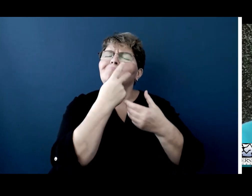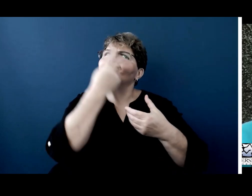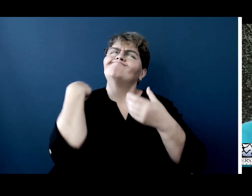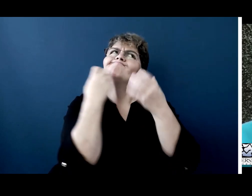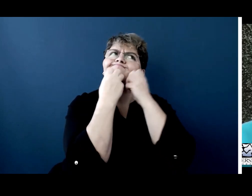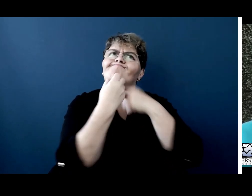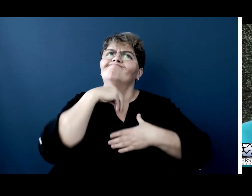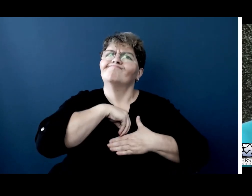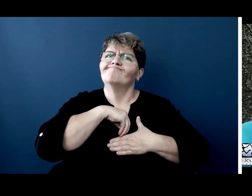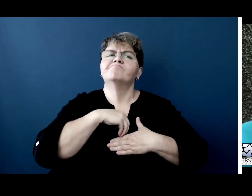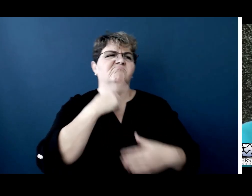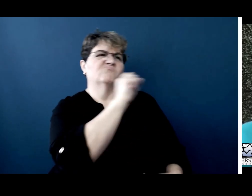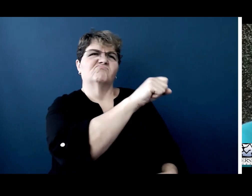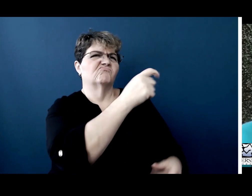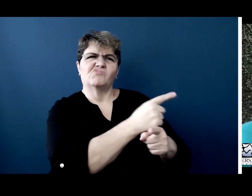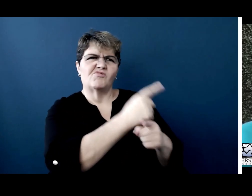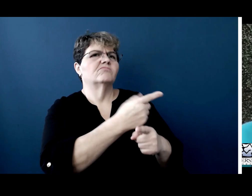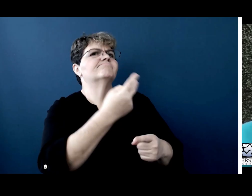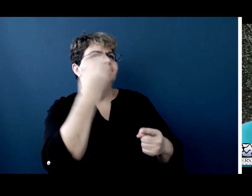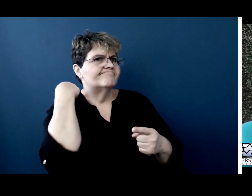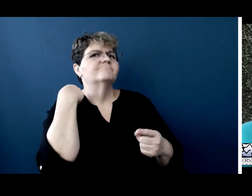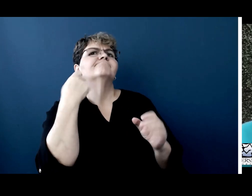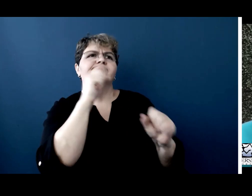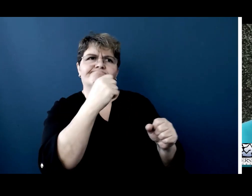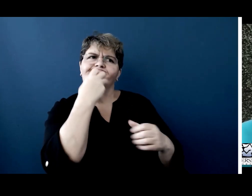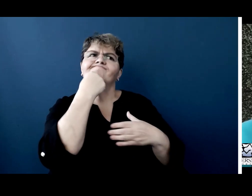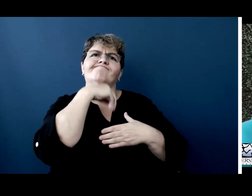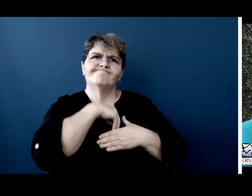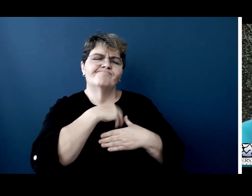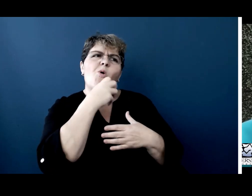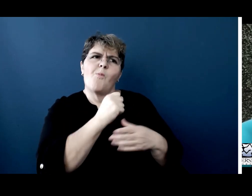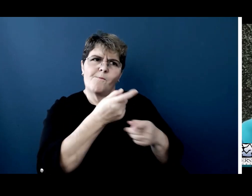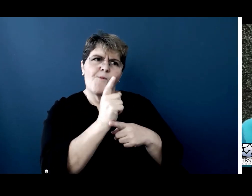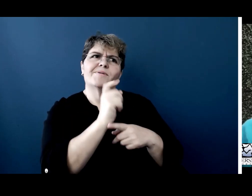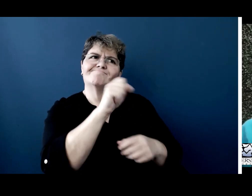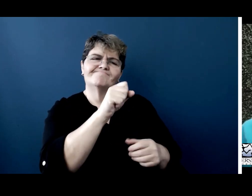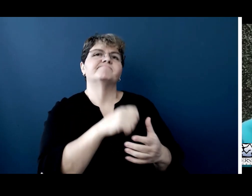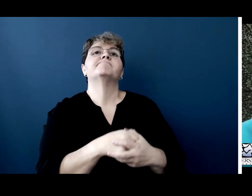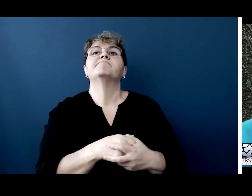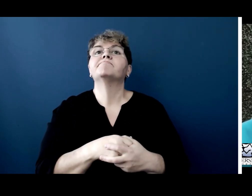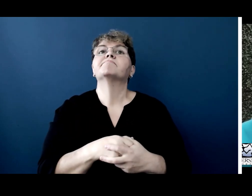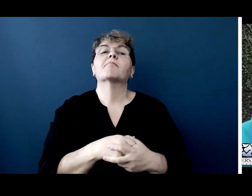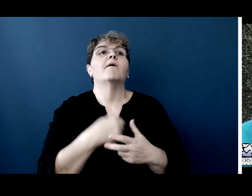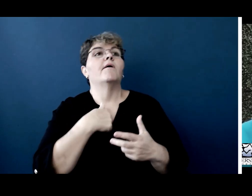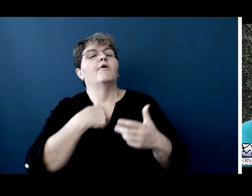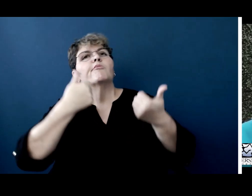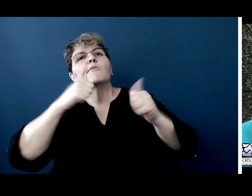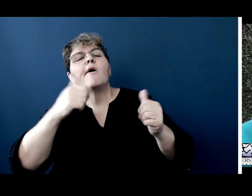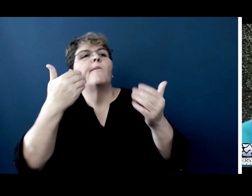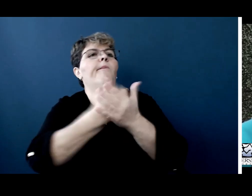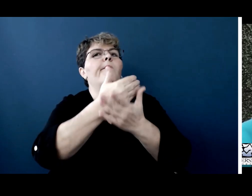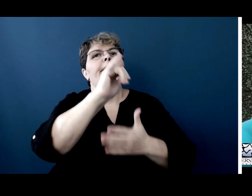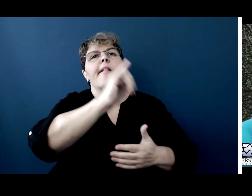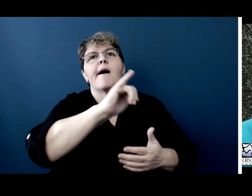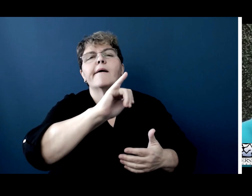ordered drinks. And that I'm gonna miss that so much. Yeah. So when you and your dad go now, you guys are trying to create